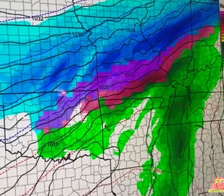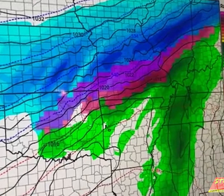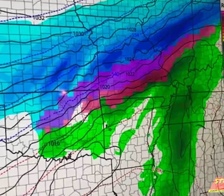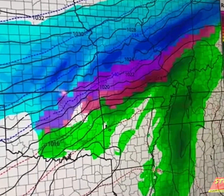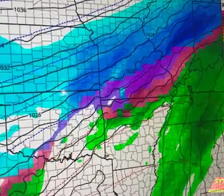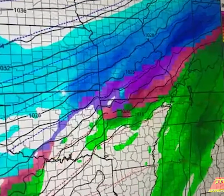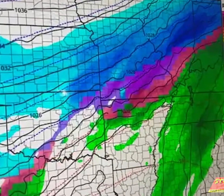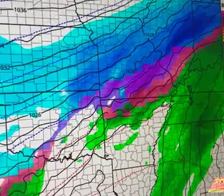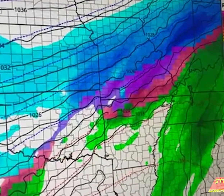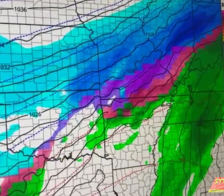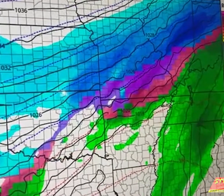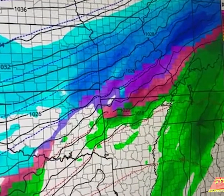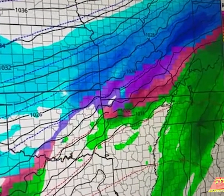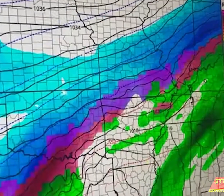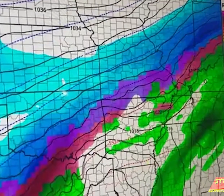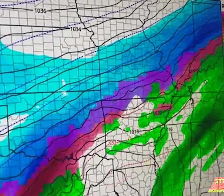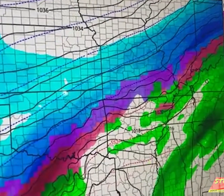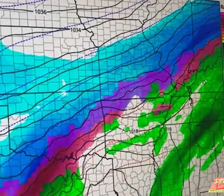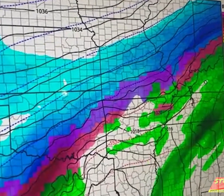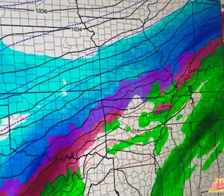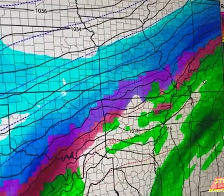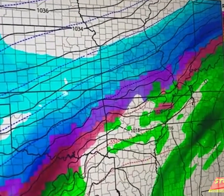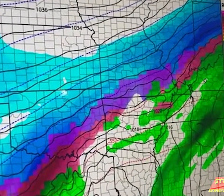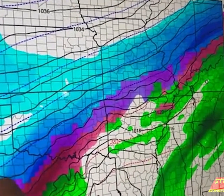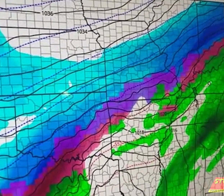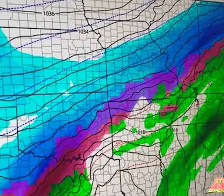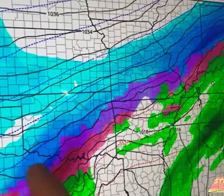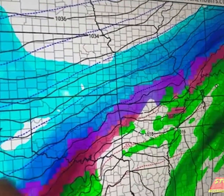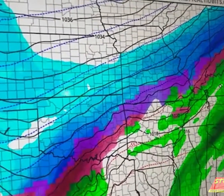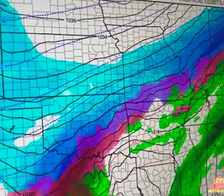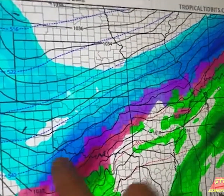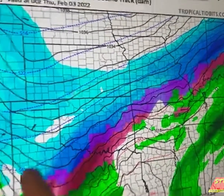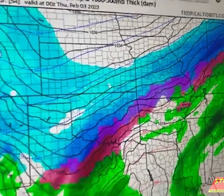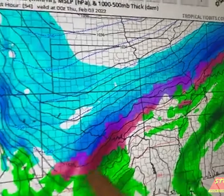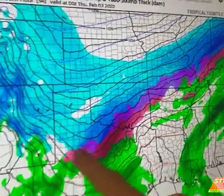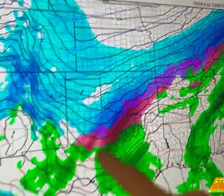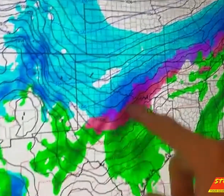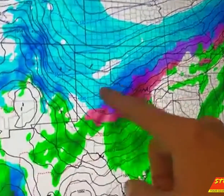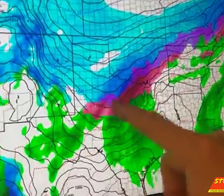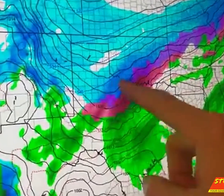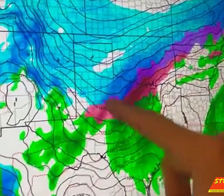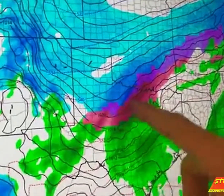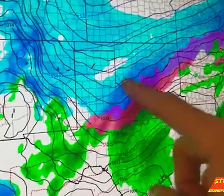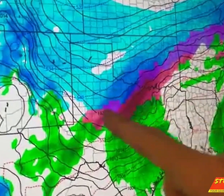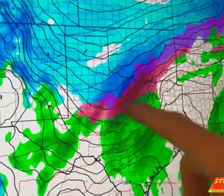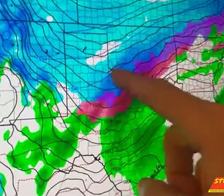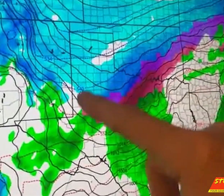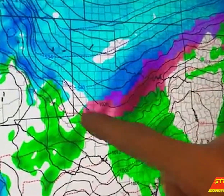step through, okay? Now, there's another wave coming down here, and this is the one that's really going